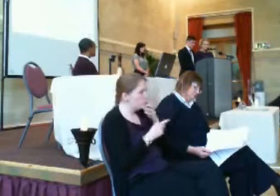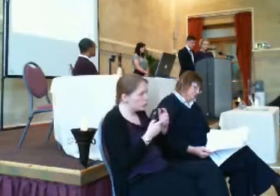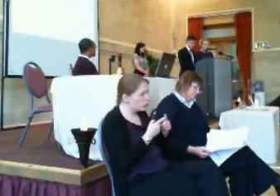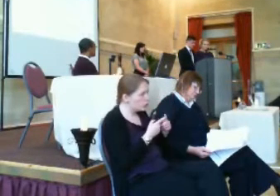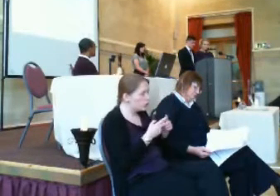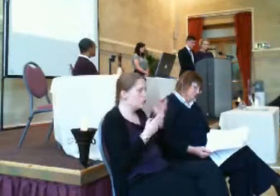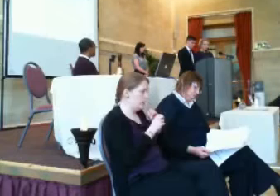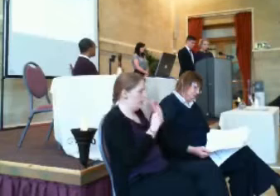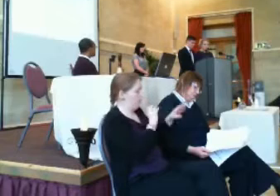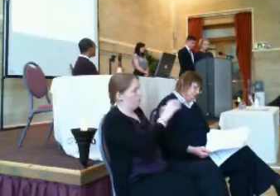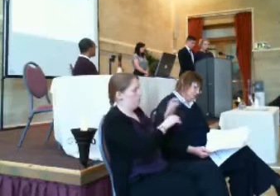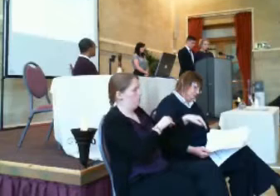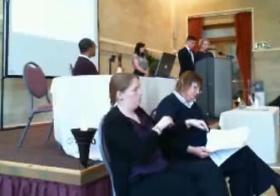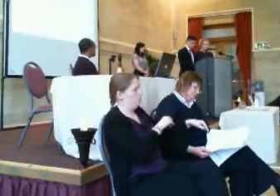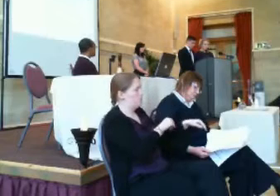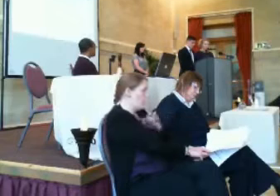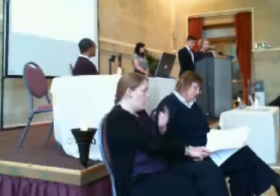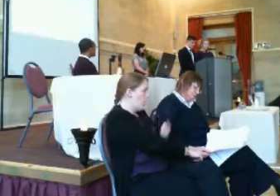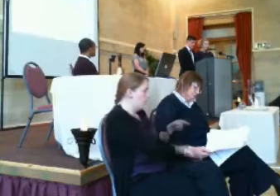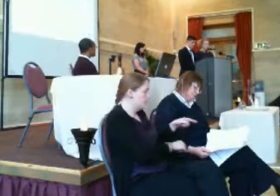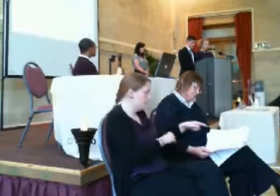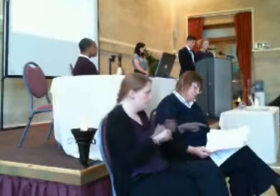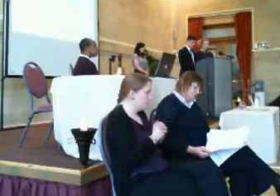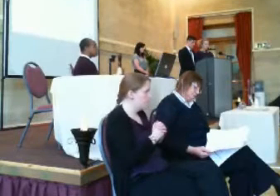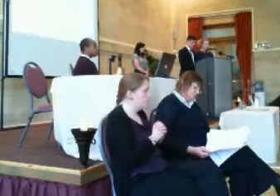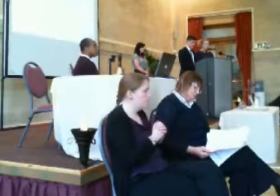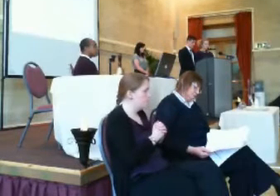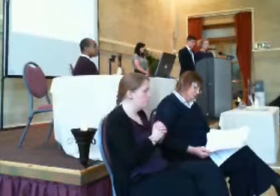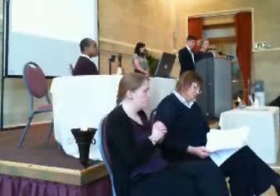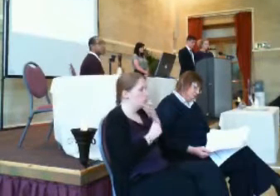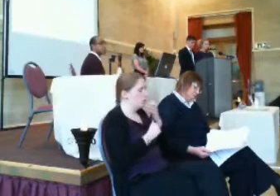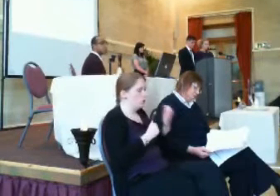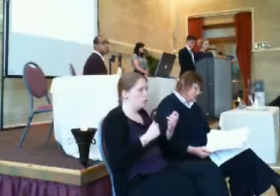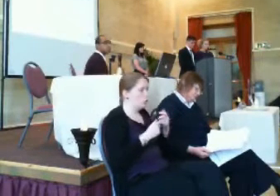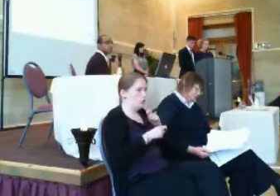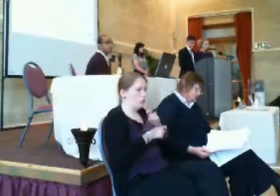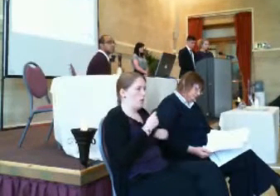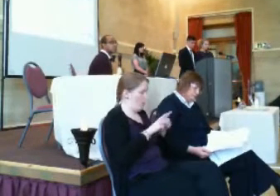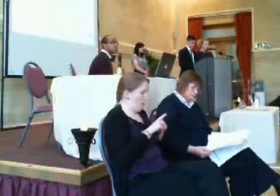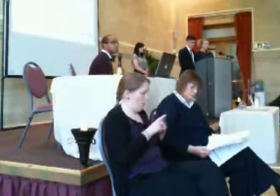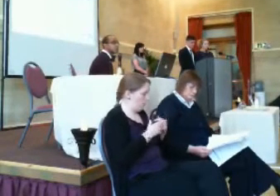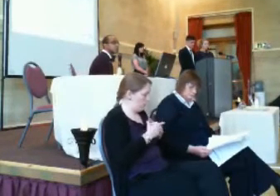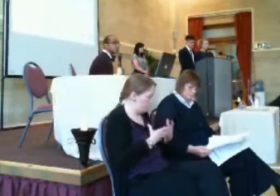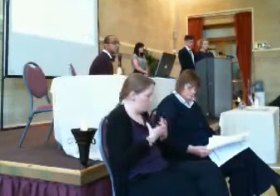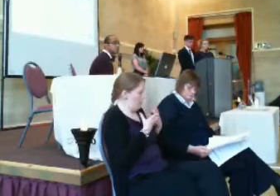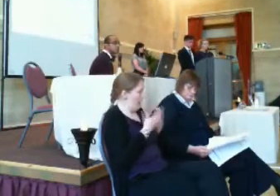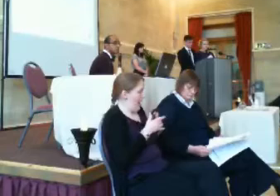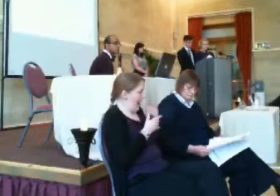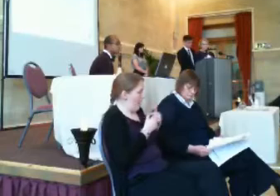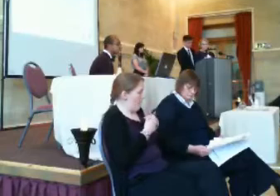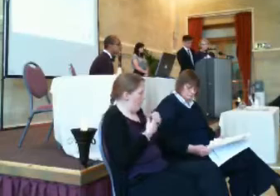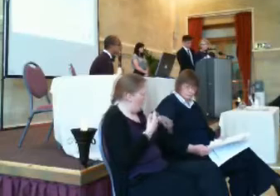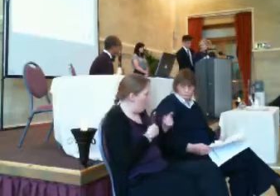to the ghettos. The Jews had set up the ghettos as if they were different nations, but they had nothing.